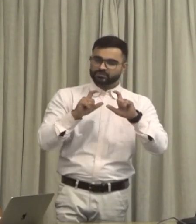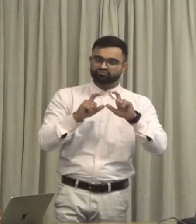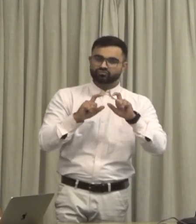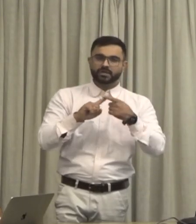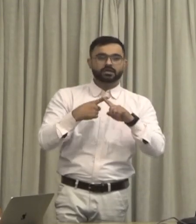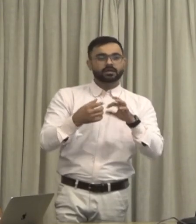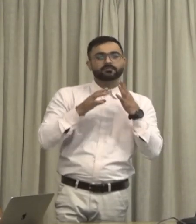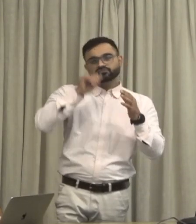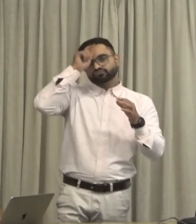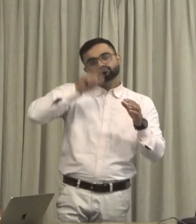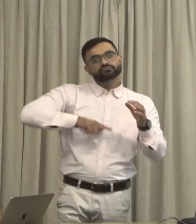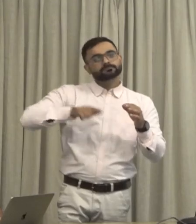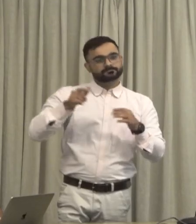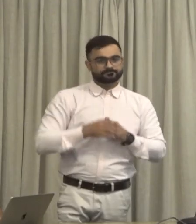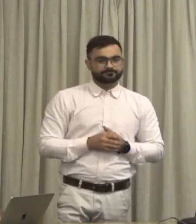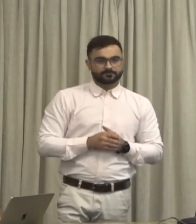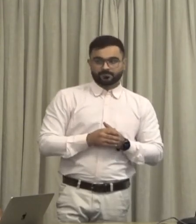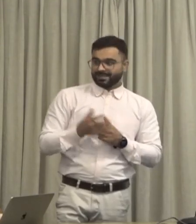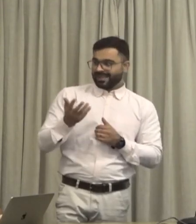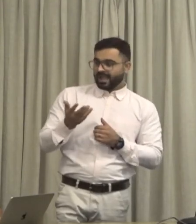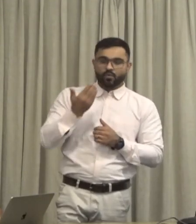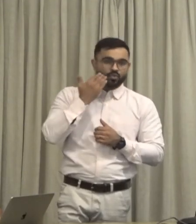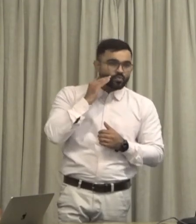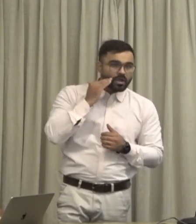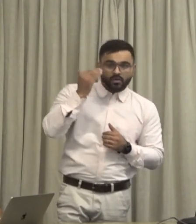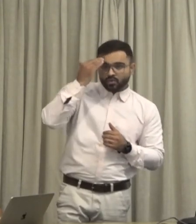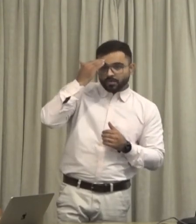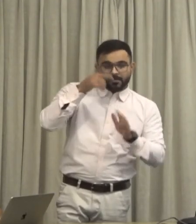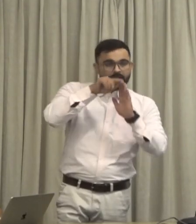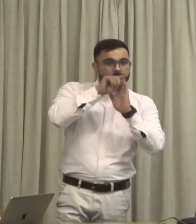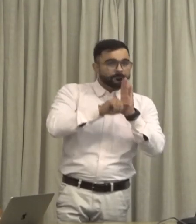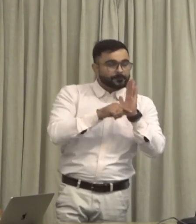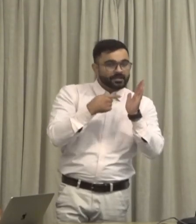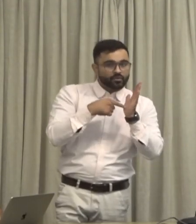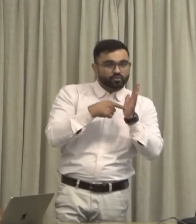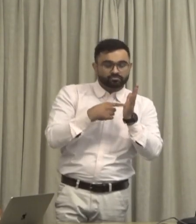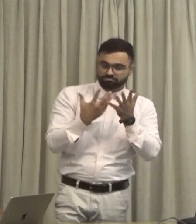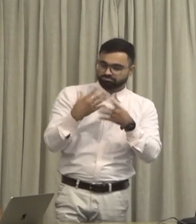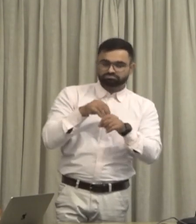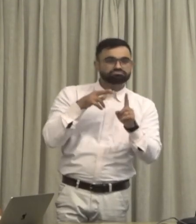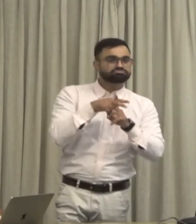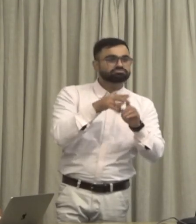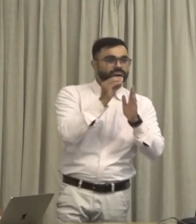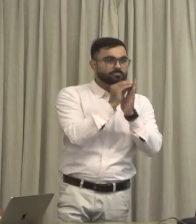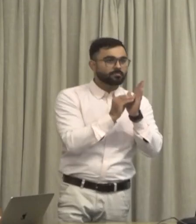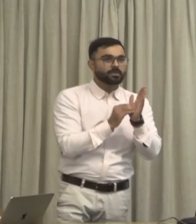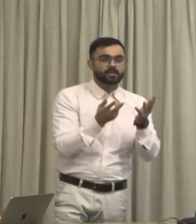country. How and when to recognize the limits of interventions and how